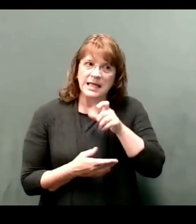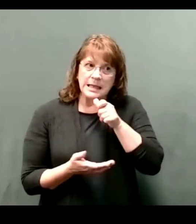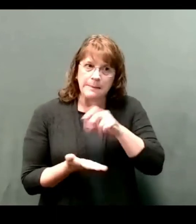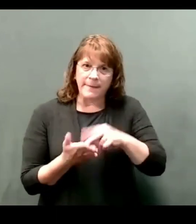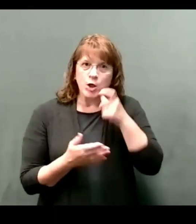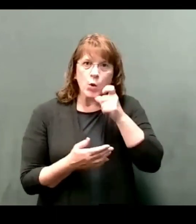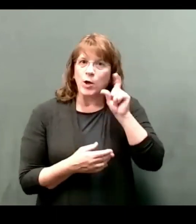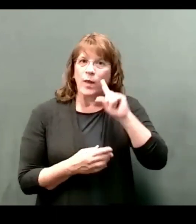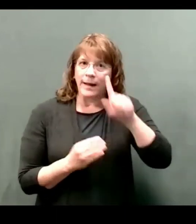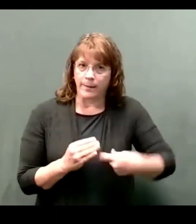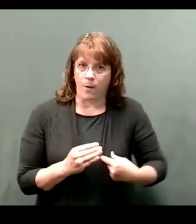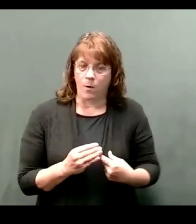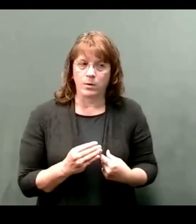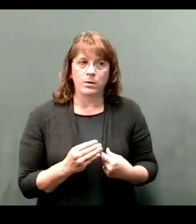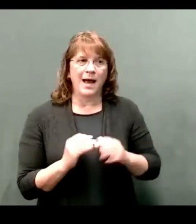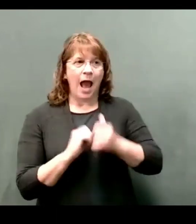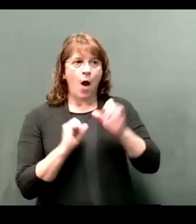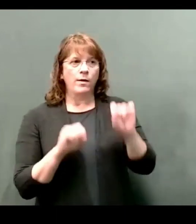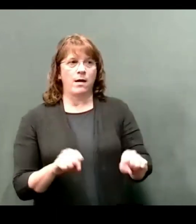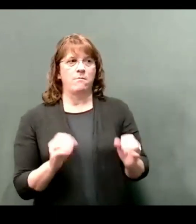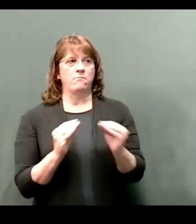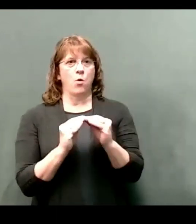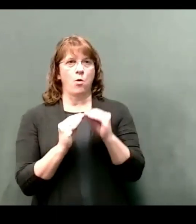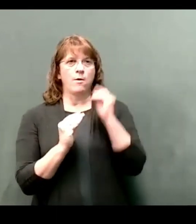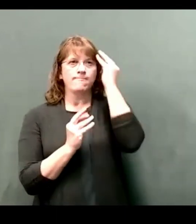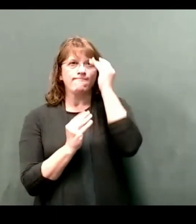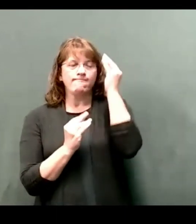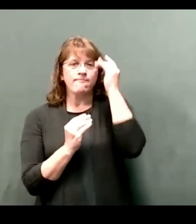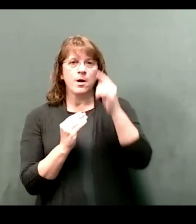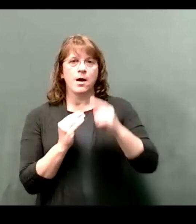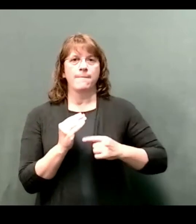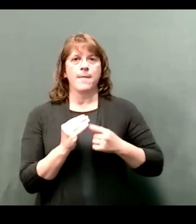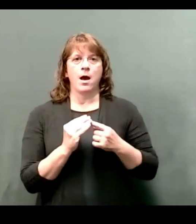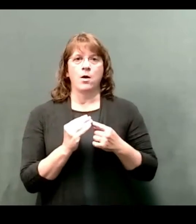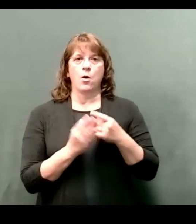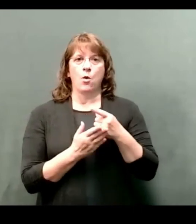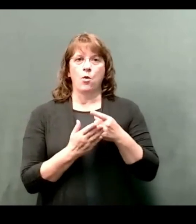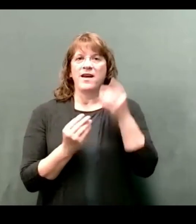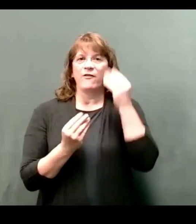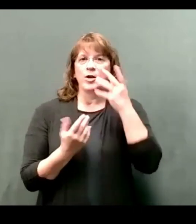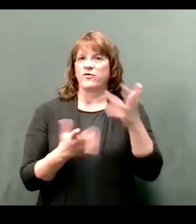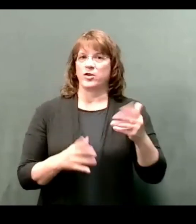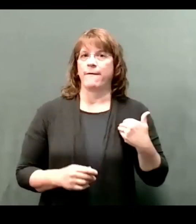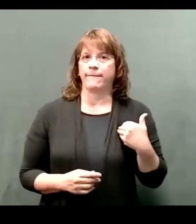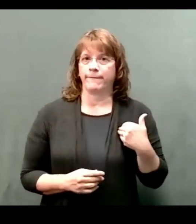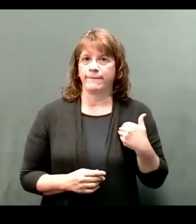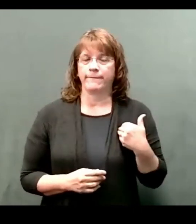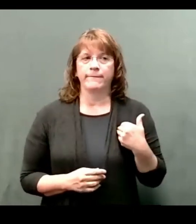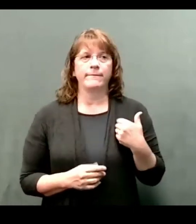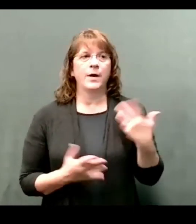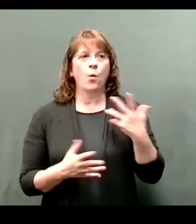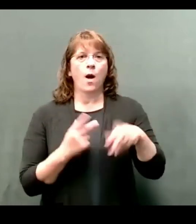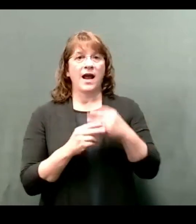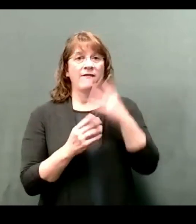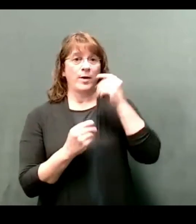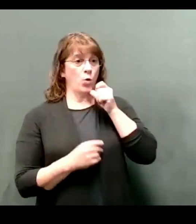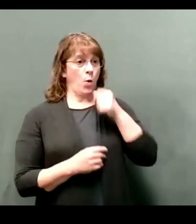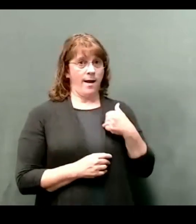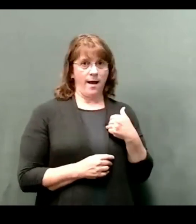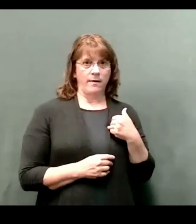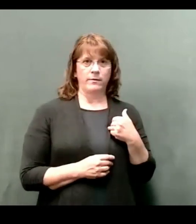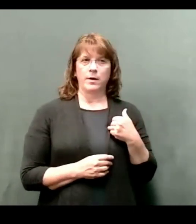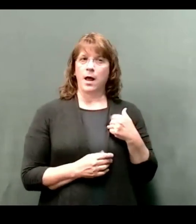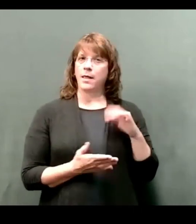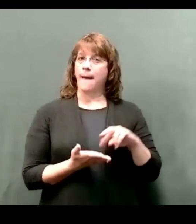things. And how can we be more thoughtful in thinking about what we do have, and what information we don't have, and what